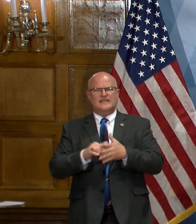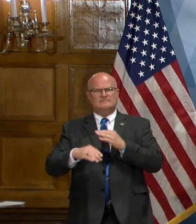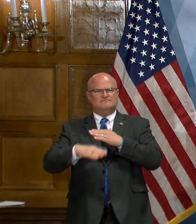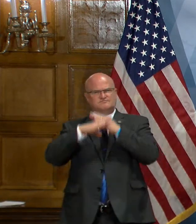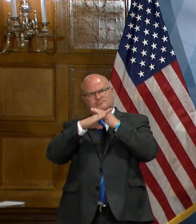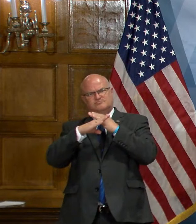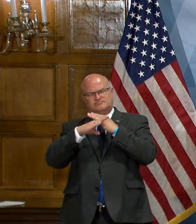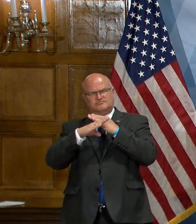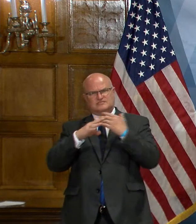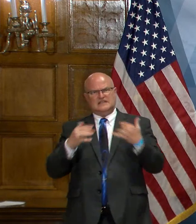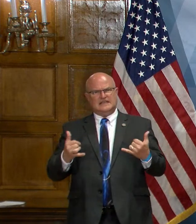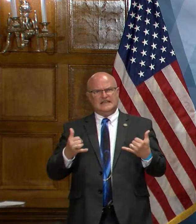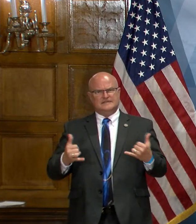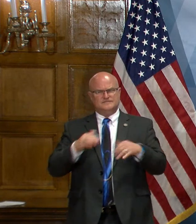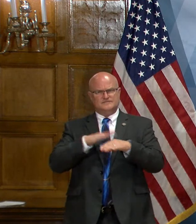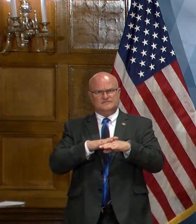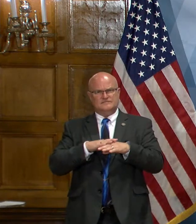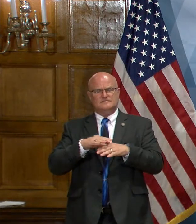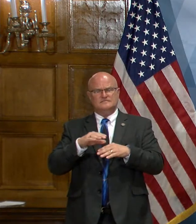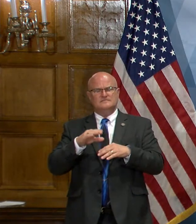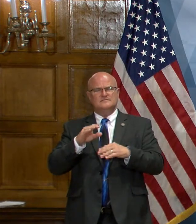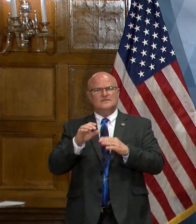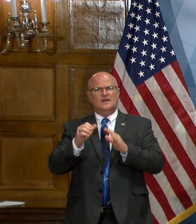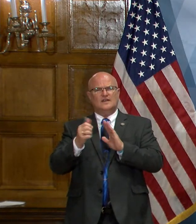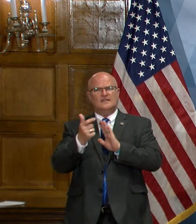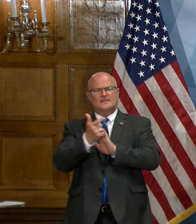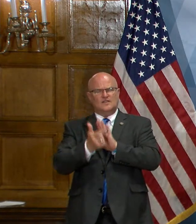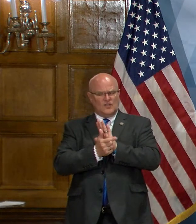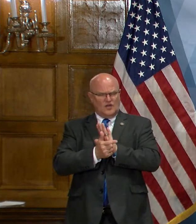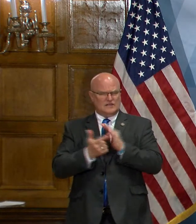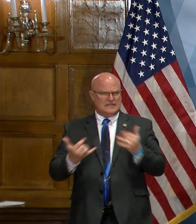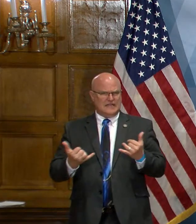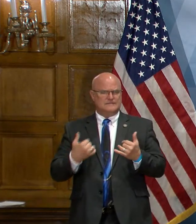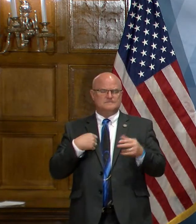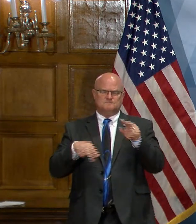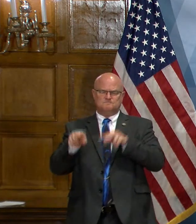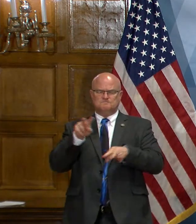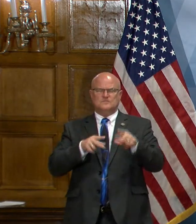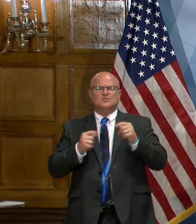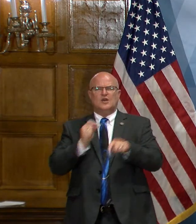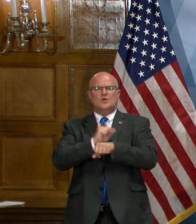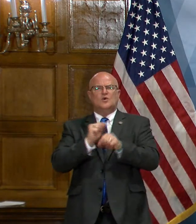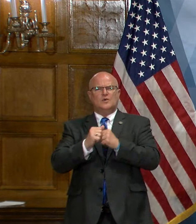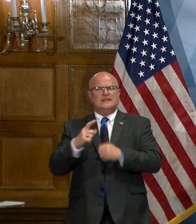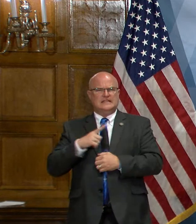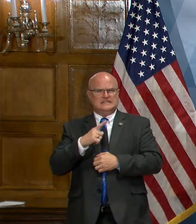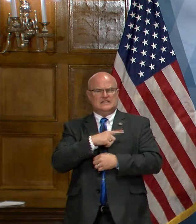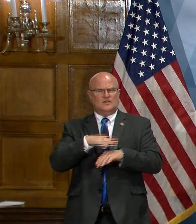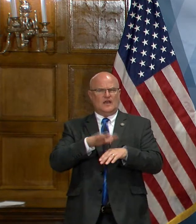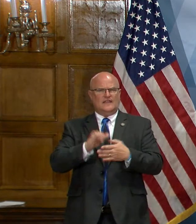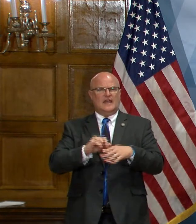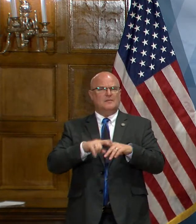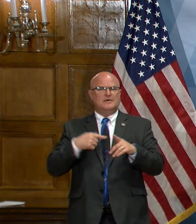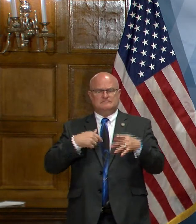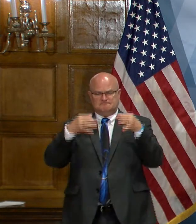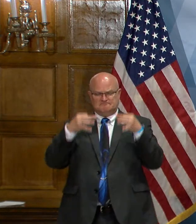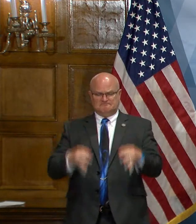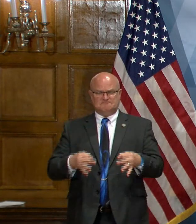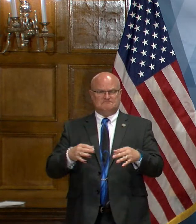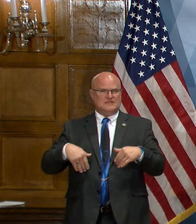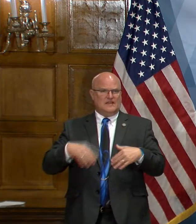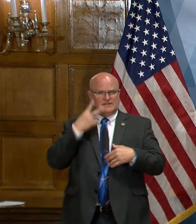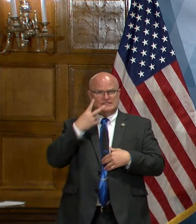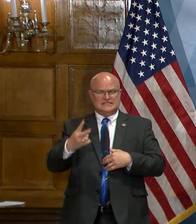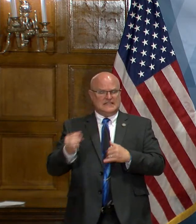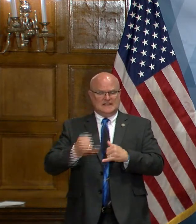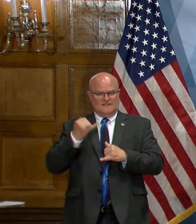of restrictions on the executive branch? So we'll look at it, try to work with the legislature on that, but I haven't made any decision because I